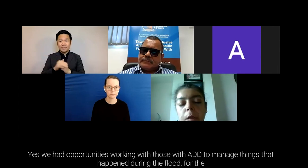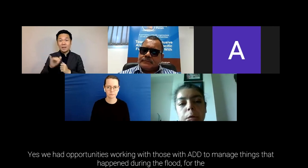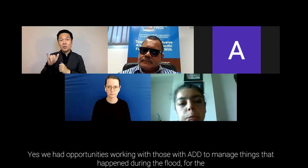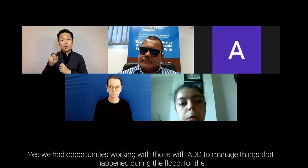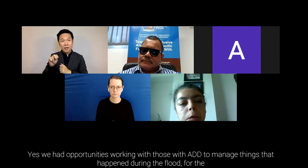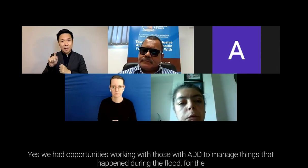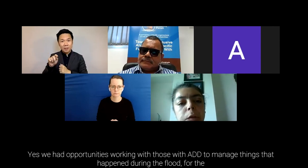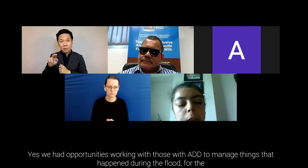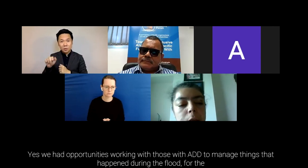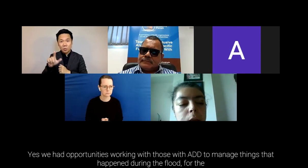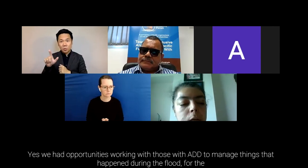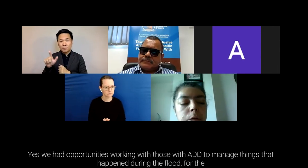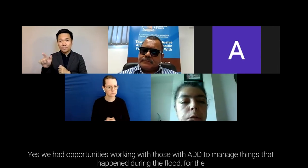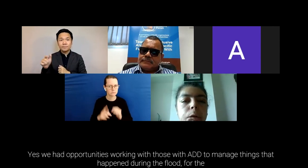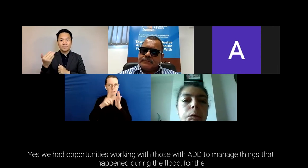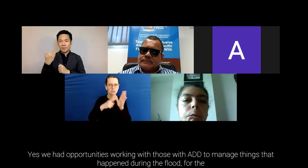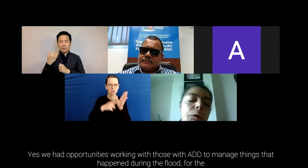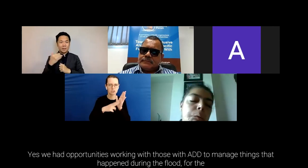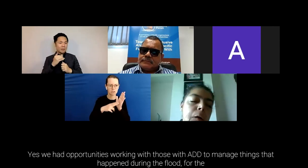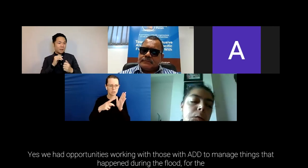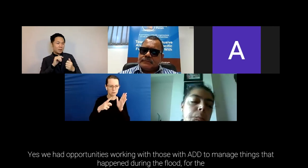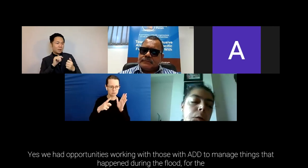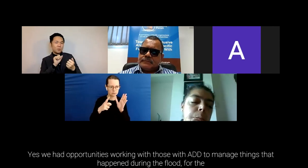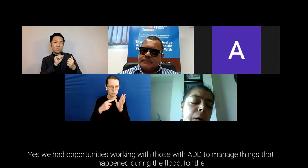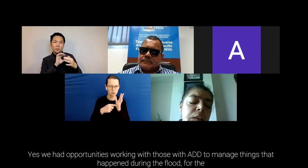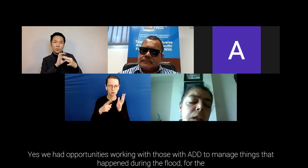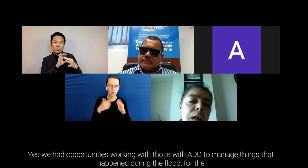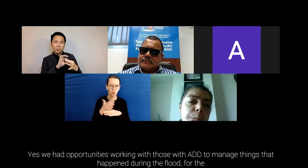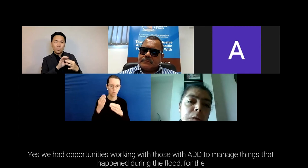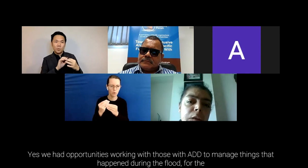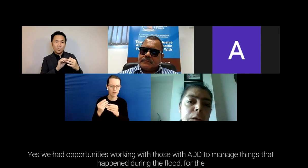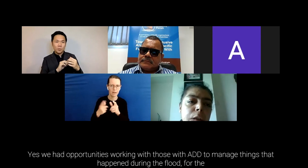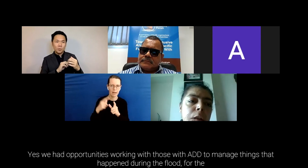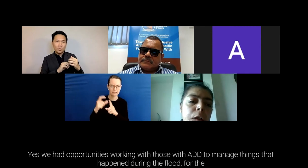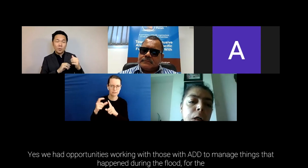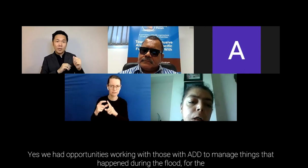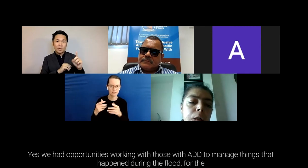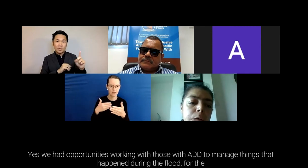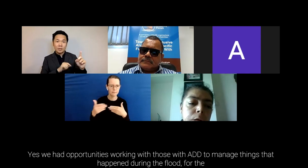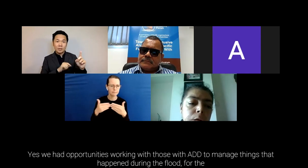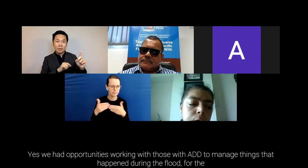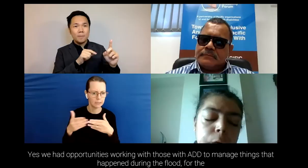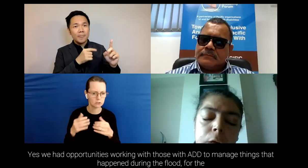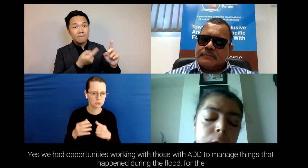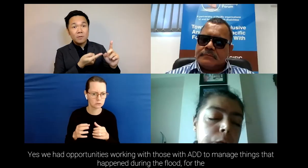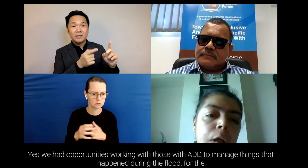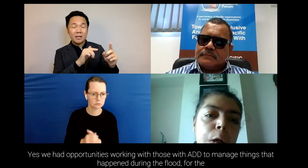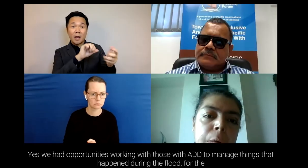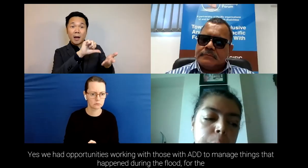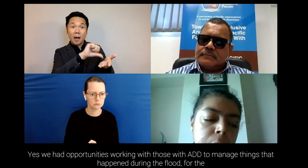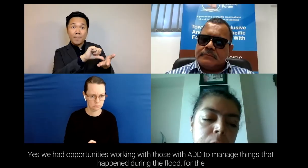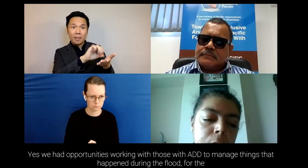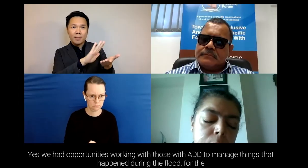opportunity while I was working with ADD, so to manage the urban disaster while